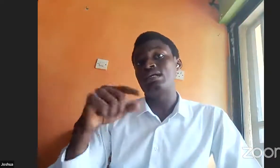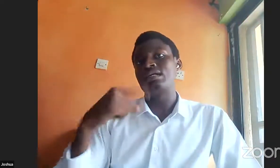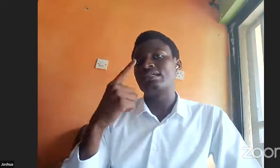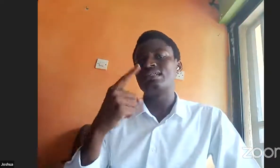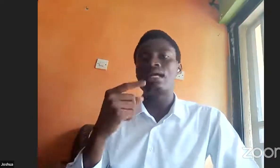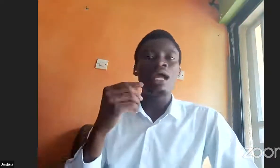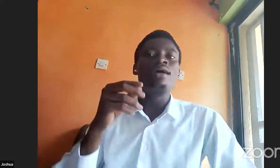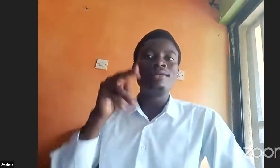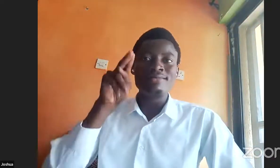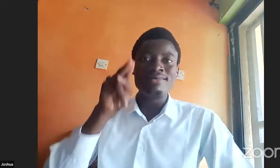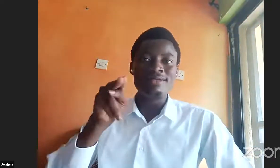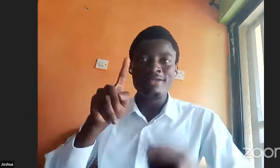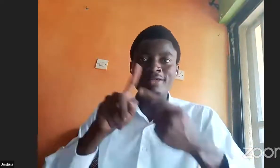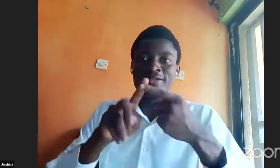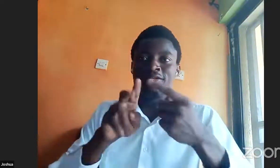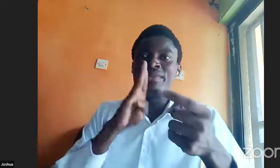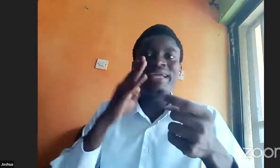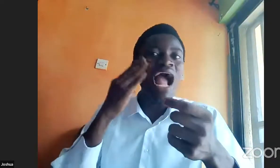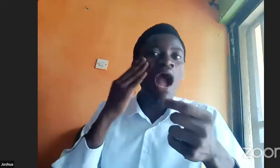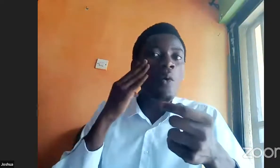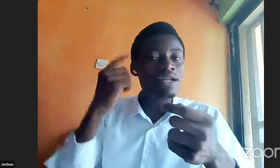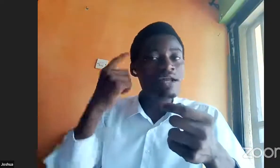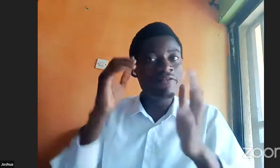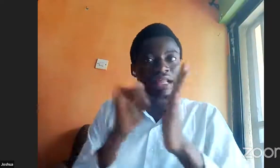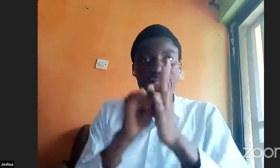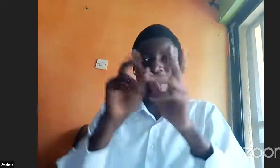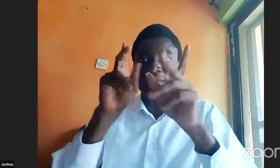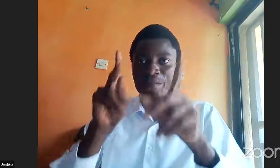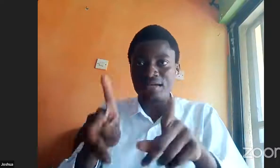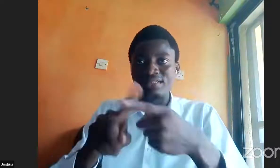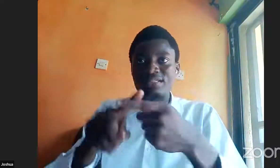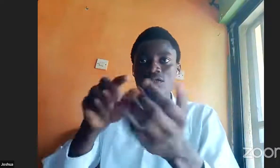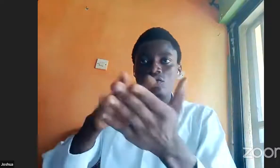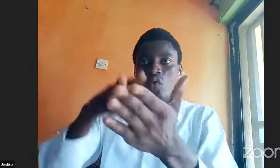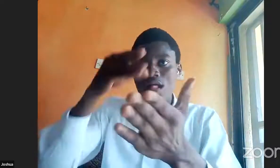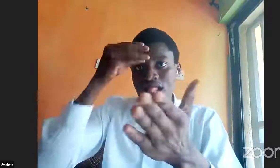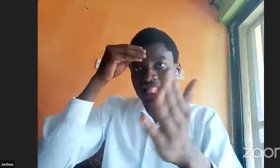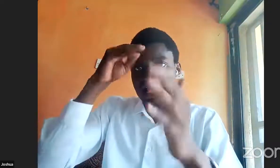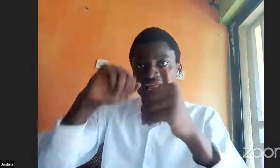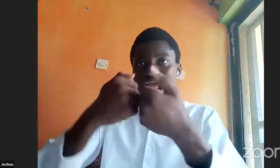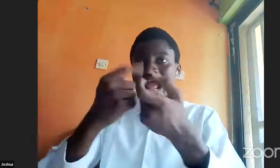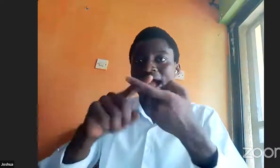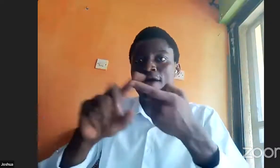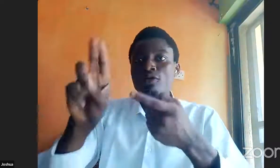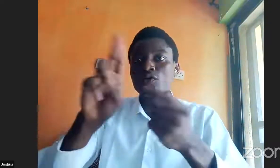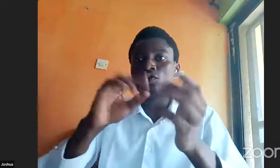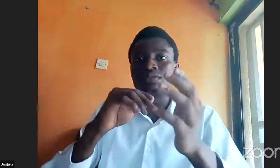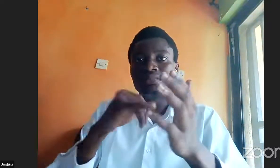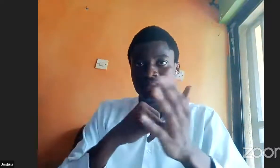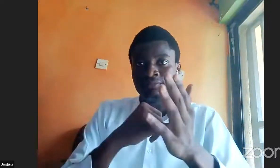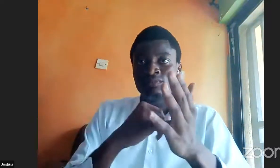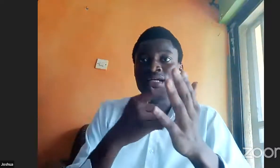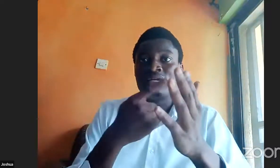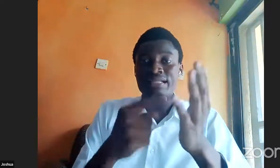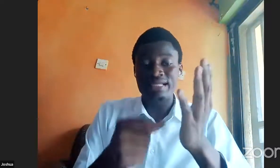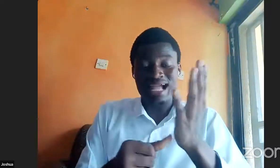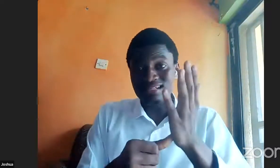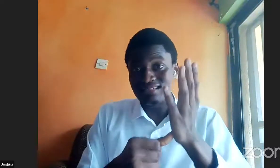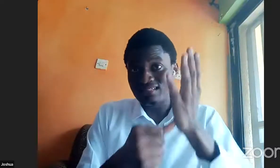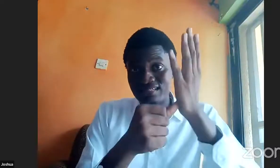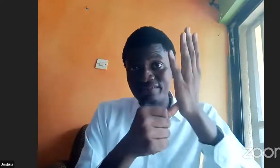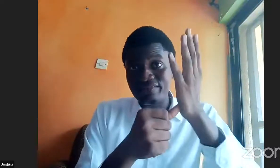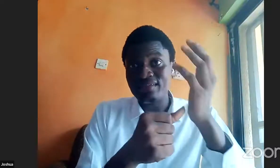learn how to use it. Okay, the assistive technology, they are there. Okay, so they are designed for persons with